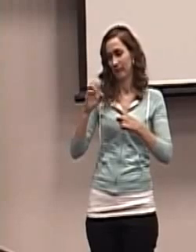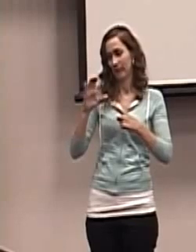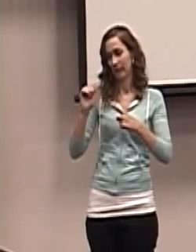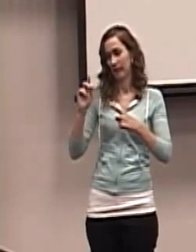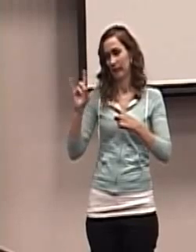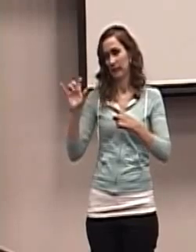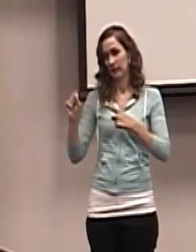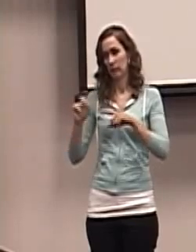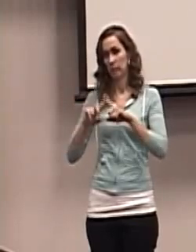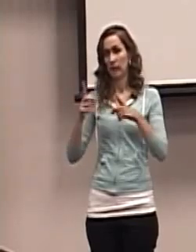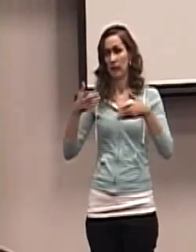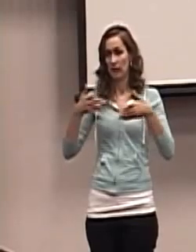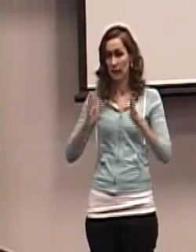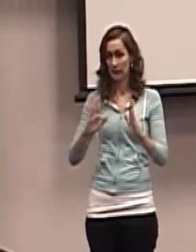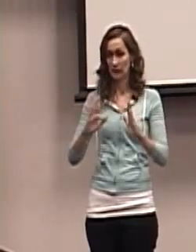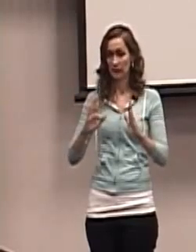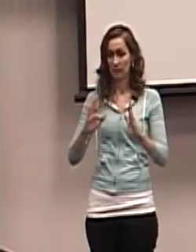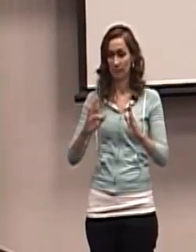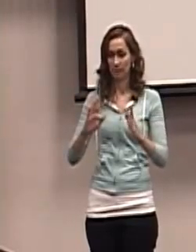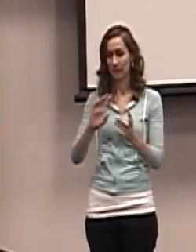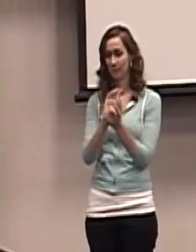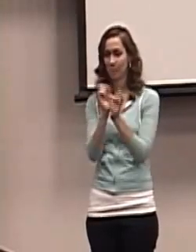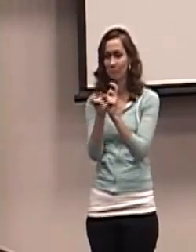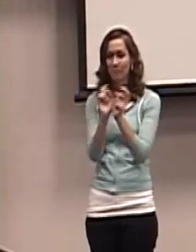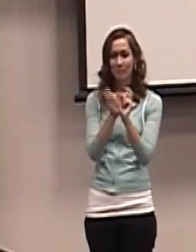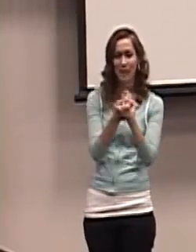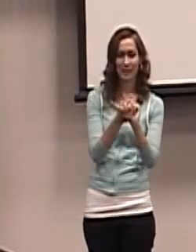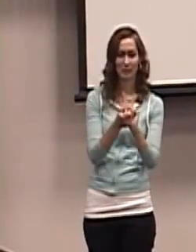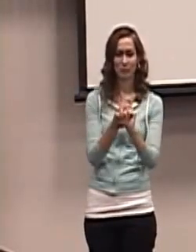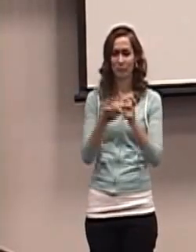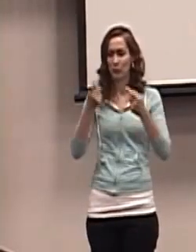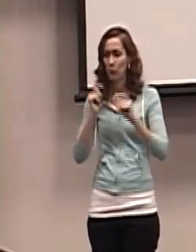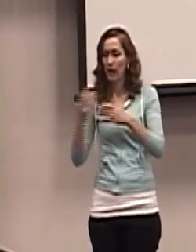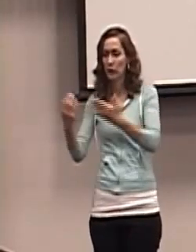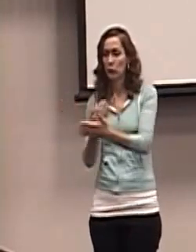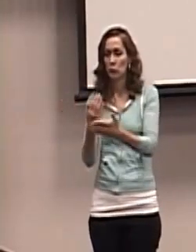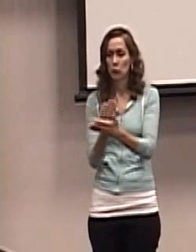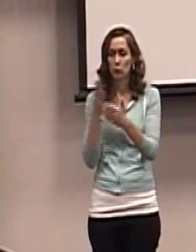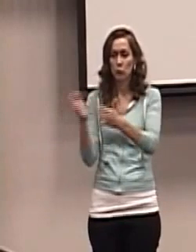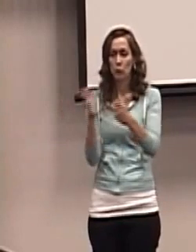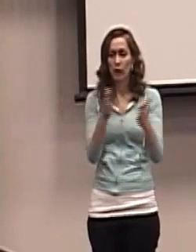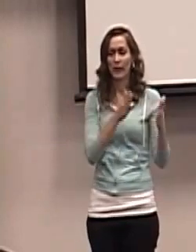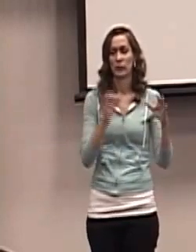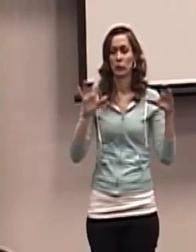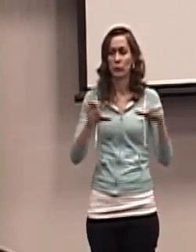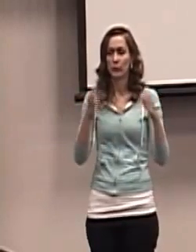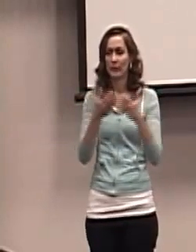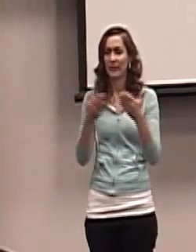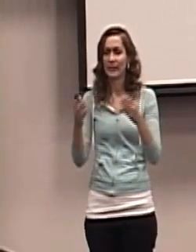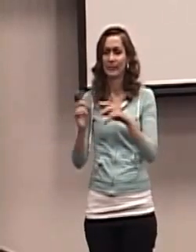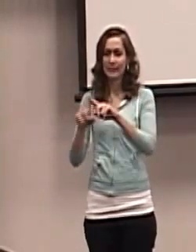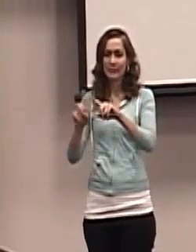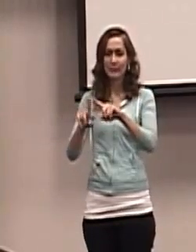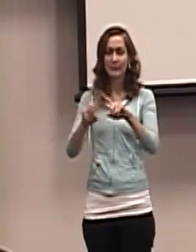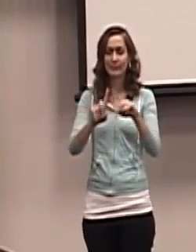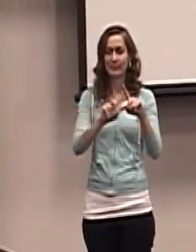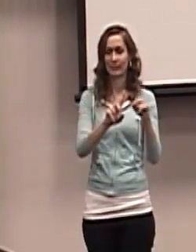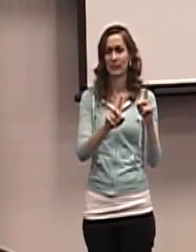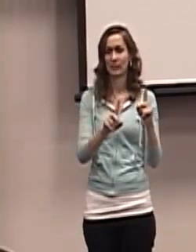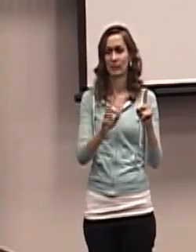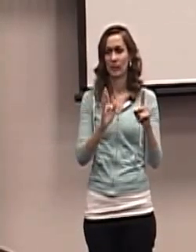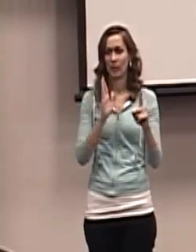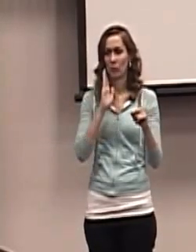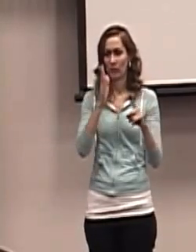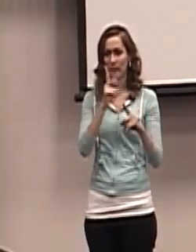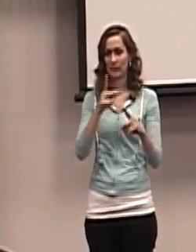little bit of innovative adventure and trying to do some things which would expand